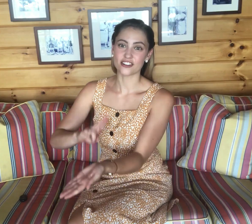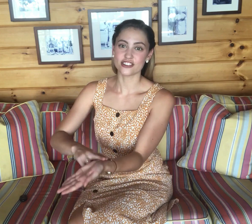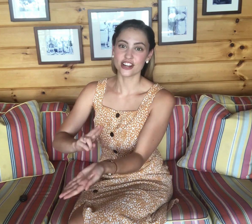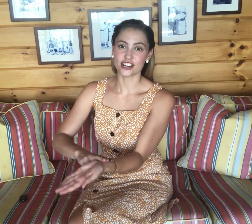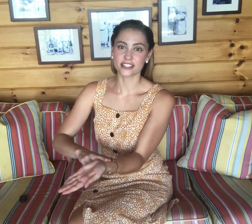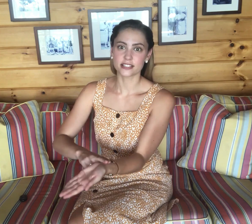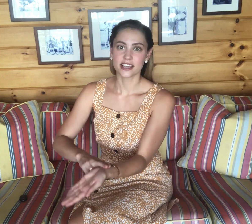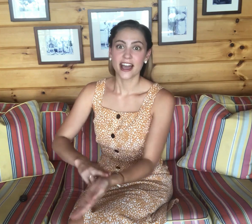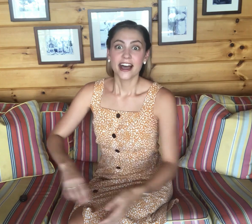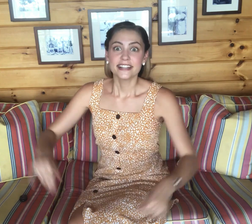Excellent.